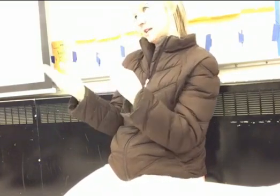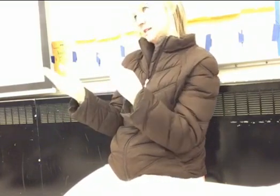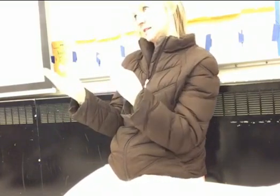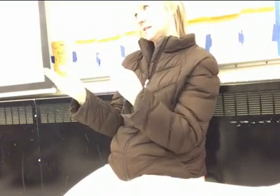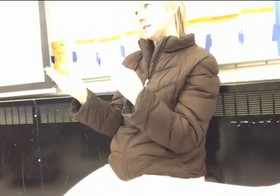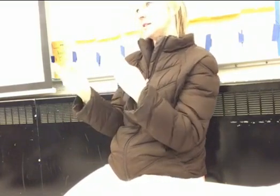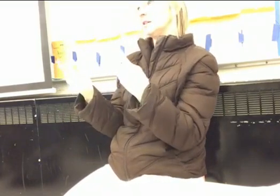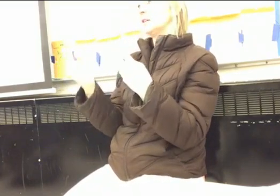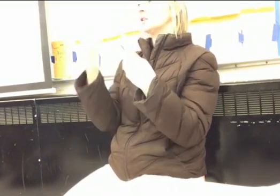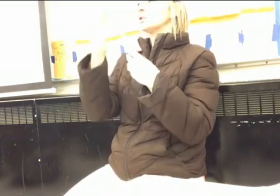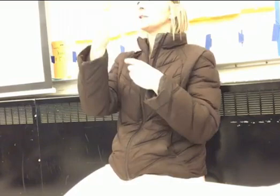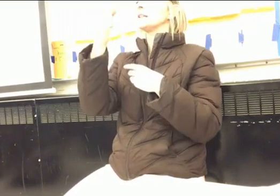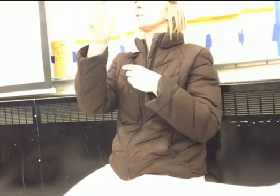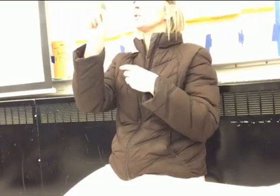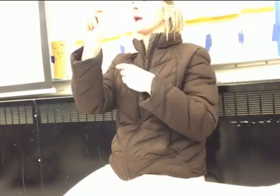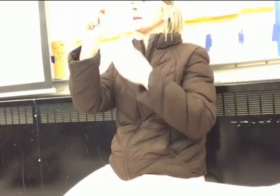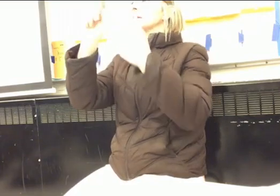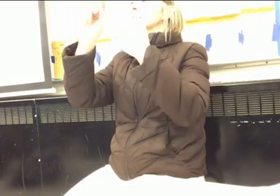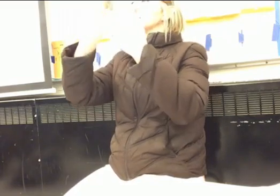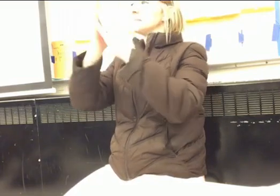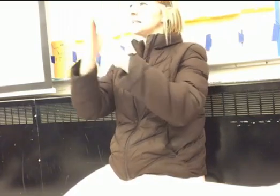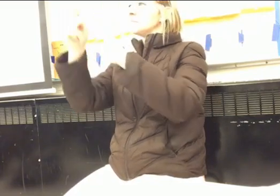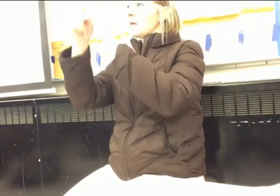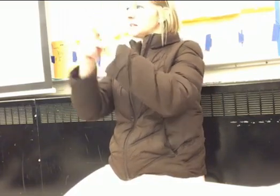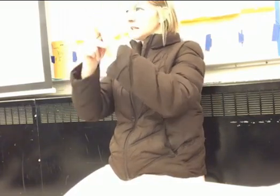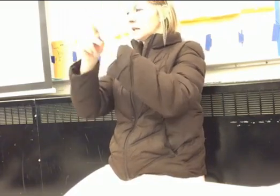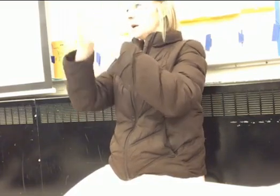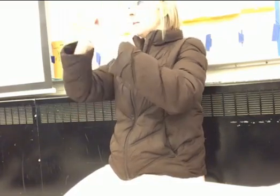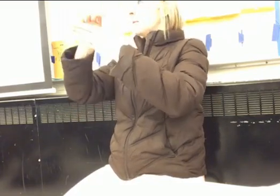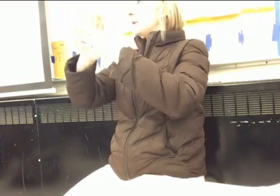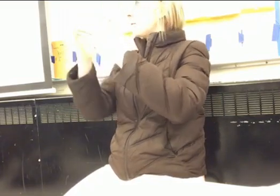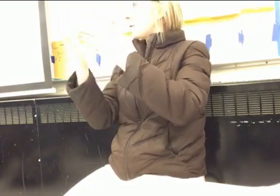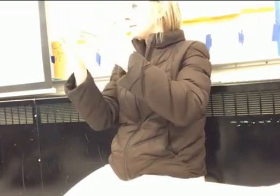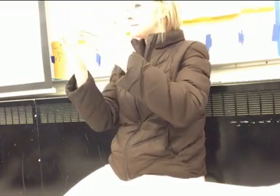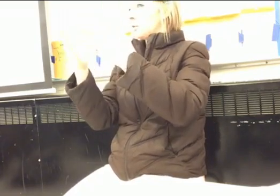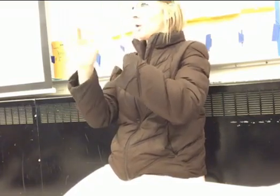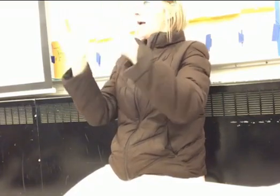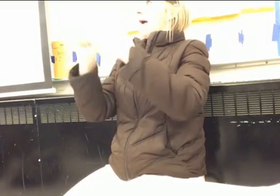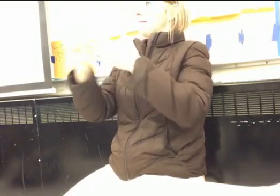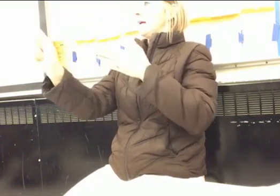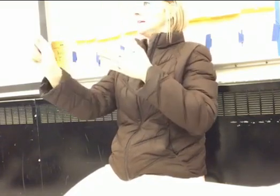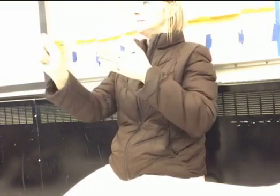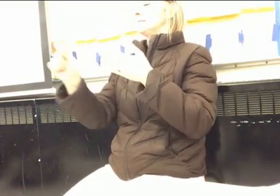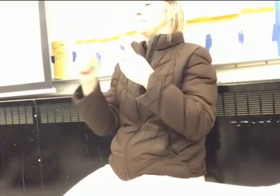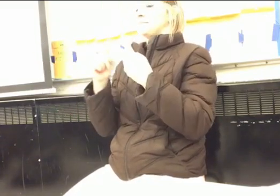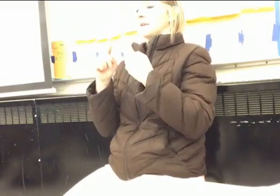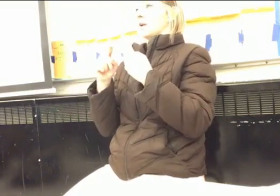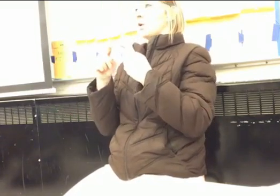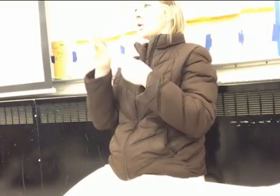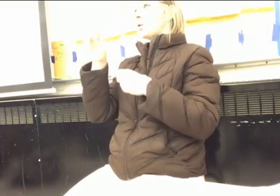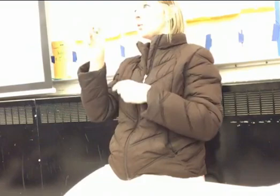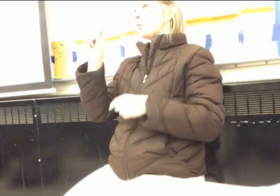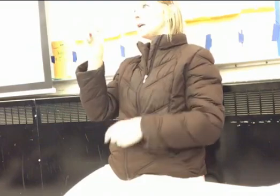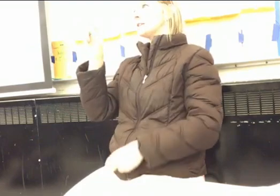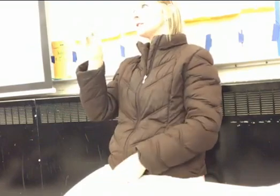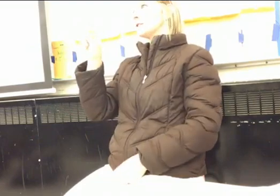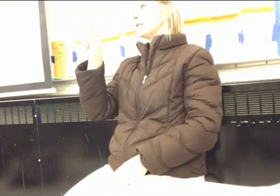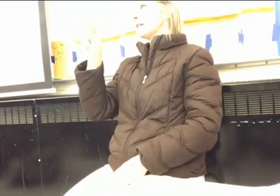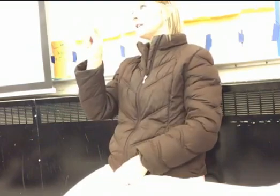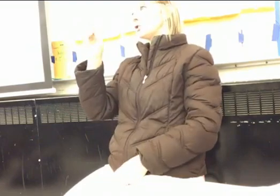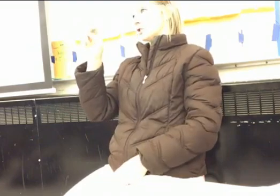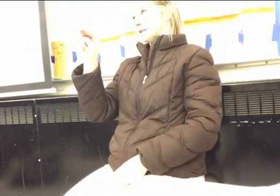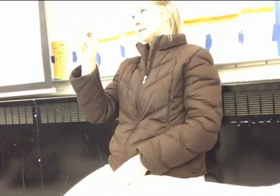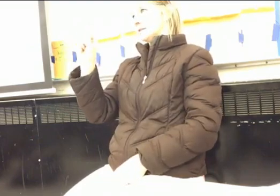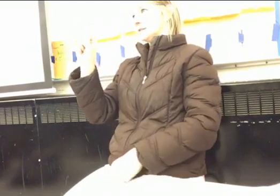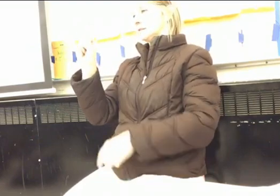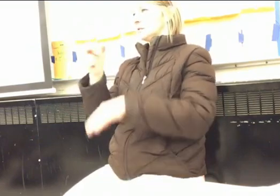to Grant's peace policy, if you will highlight first on the second bullet where it says reservations.